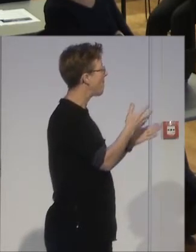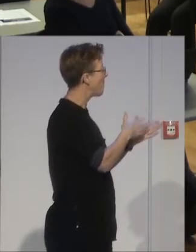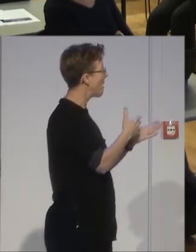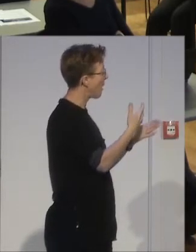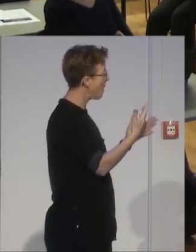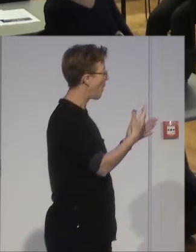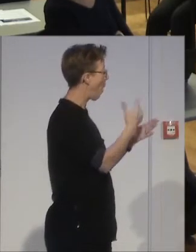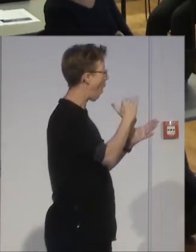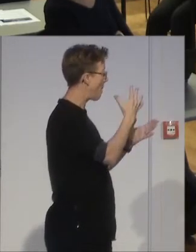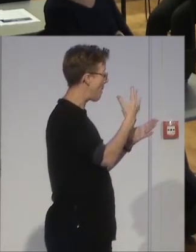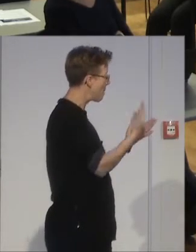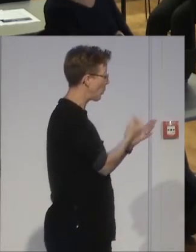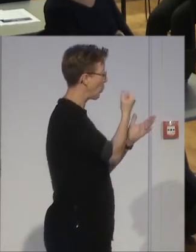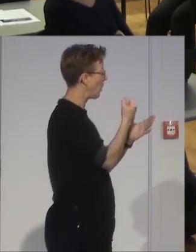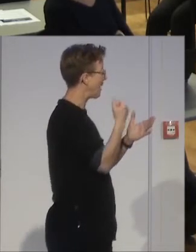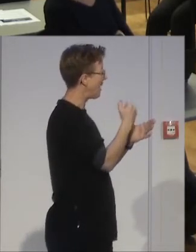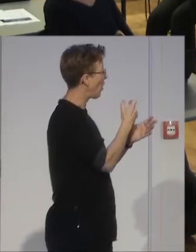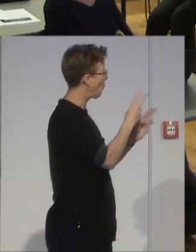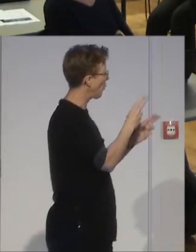model.